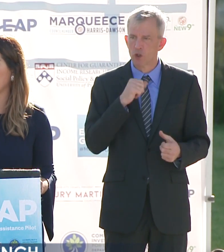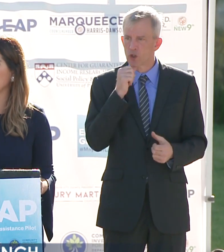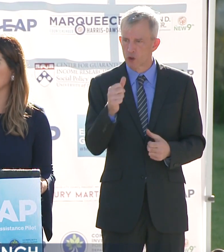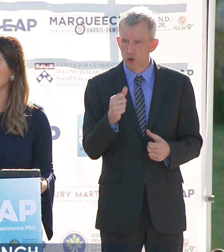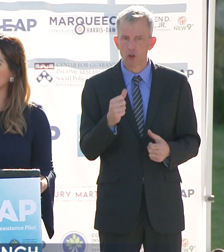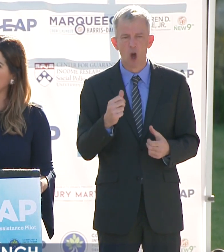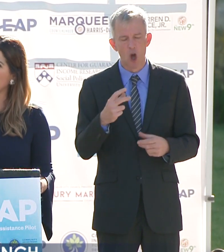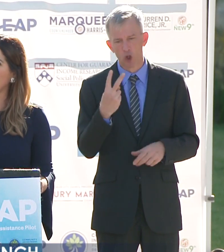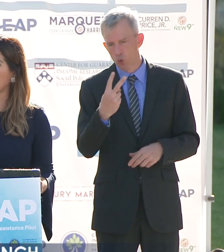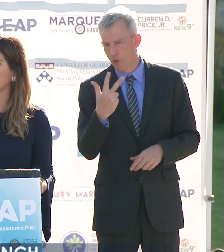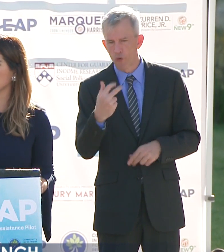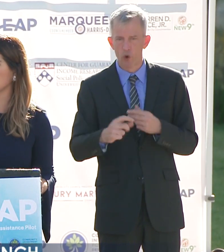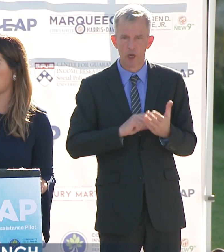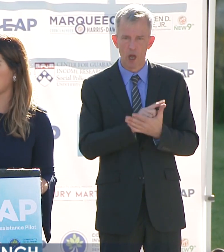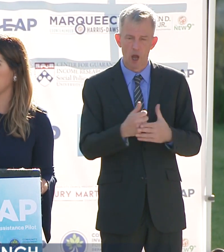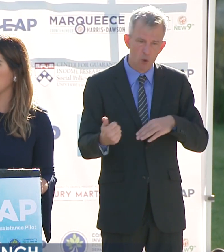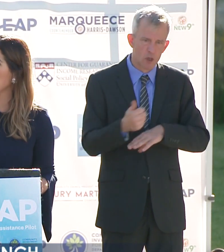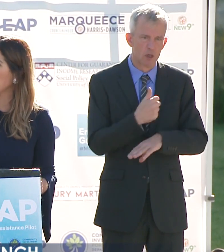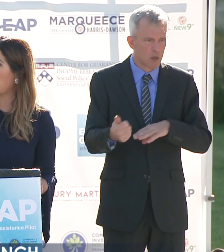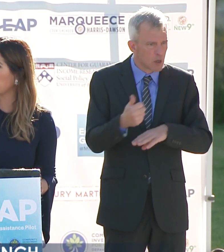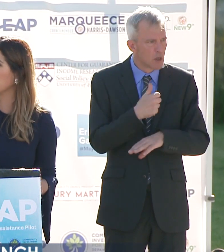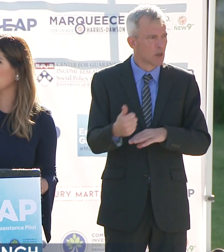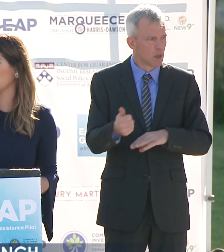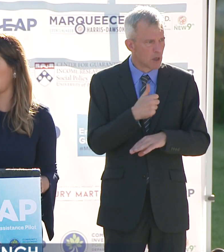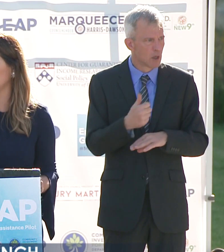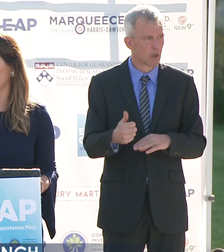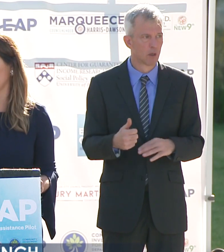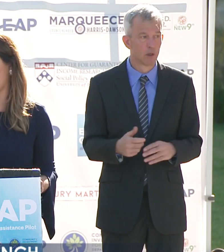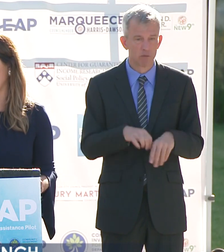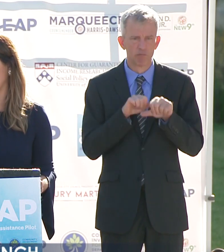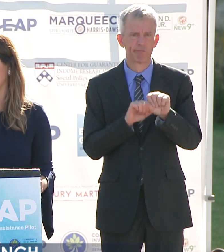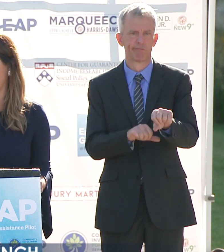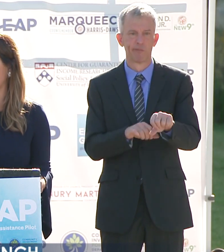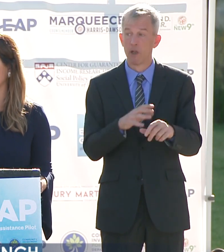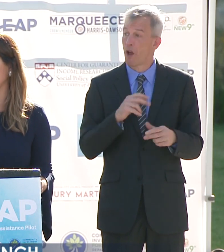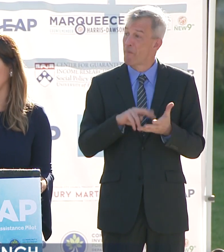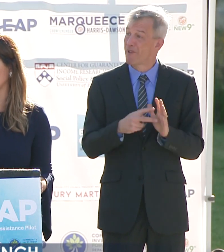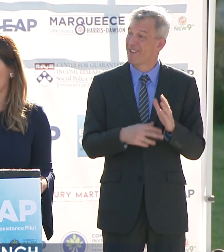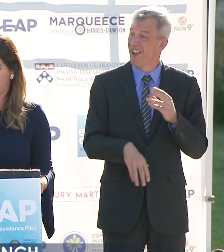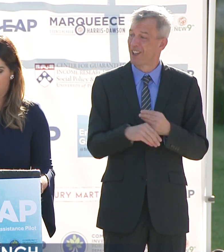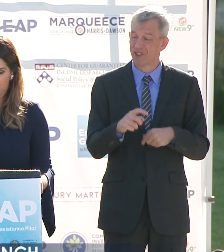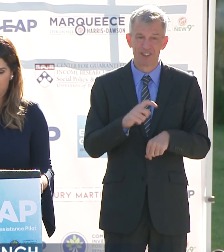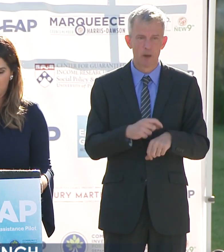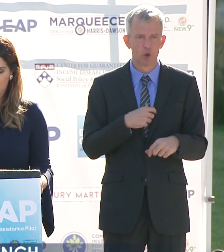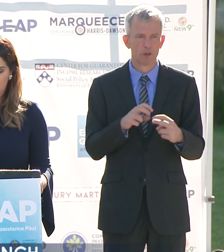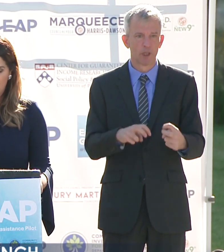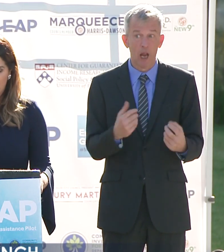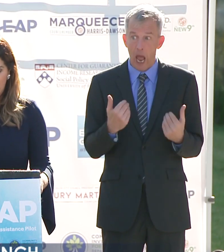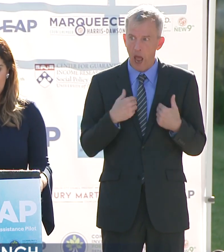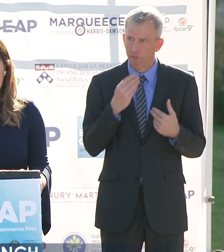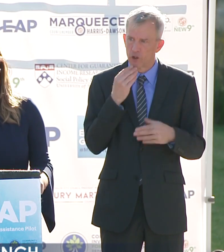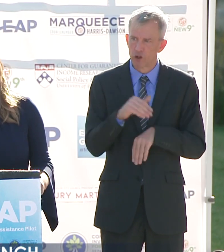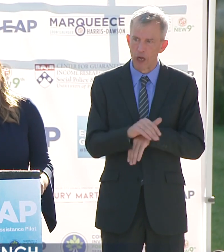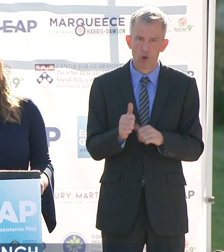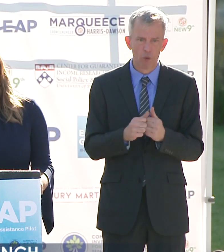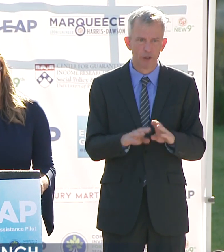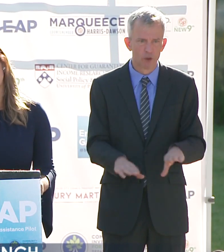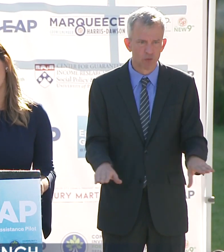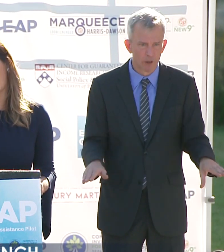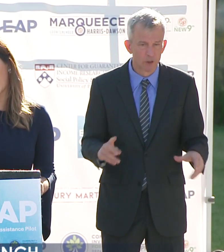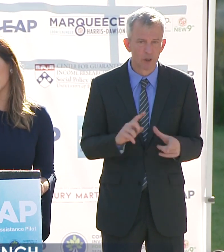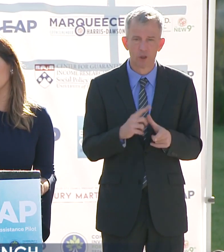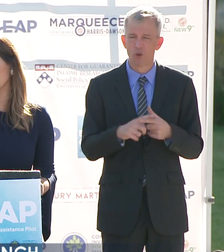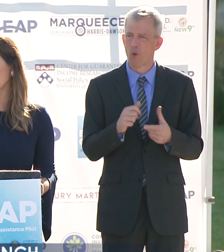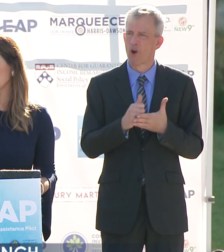work, and you can spend that extra time helping your child with their homework or having dinner with them. It's that